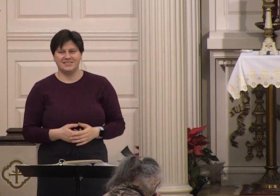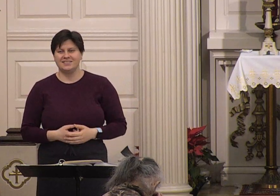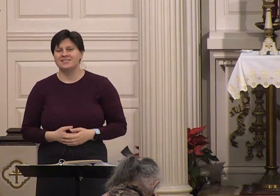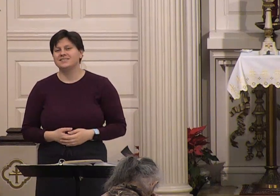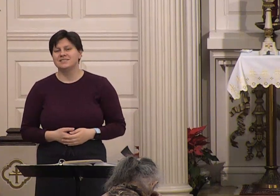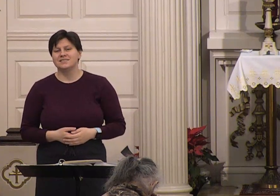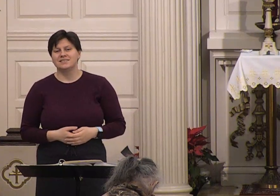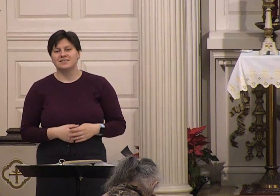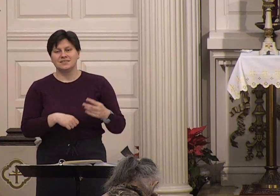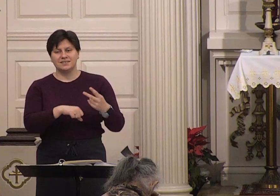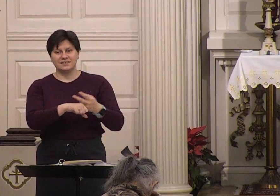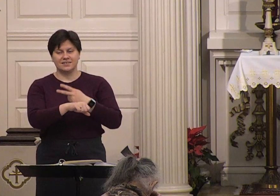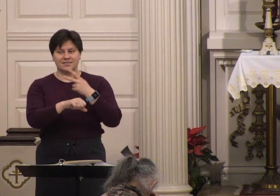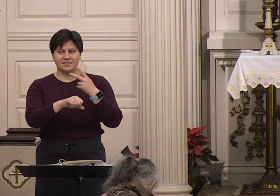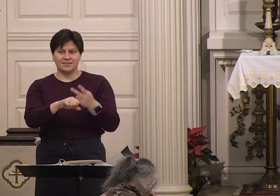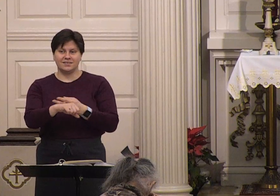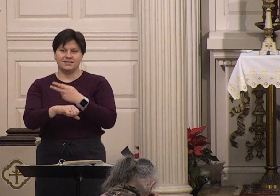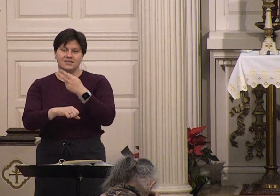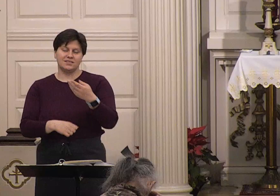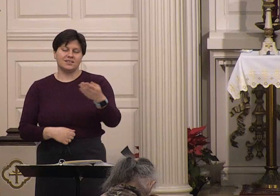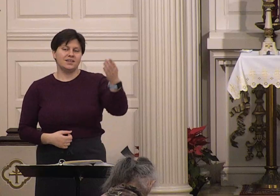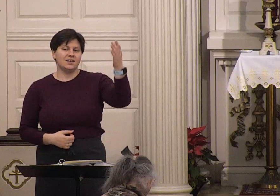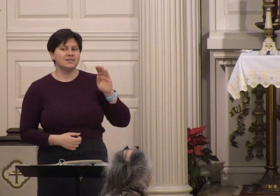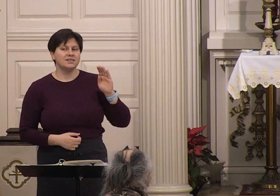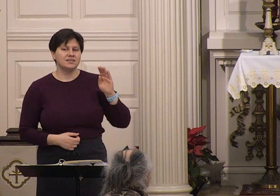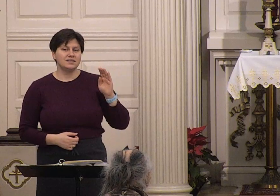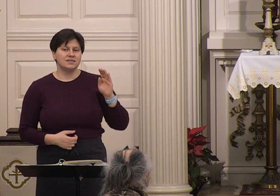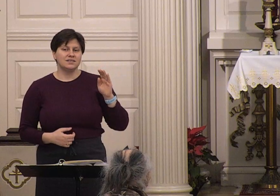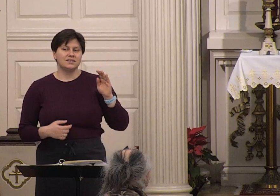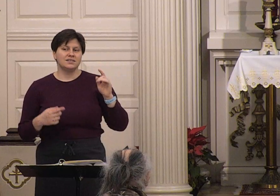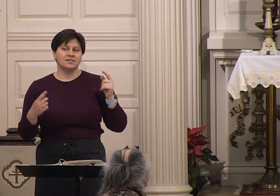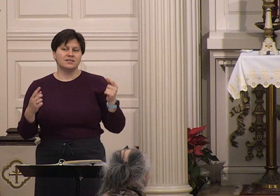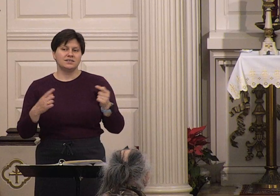nobis. Agnus Dei,